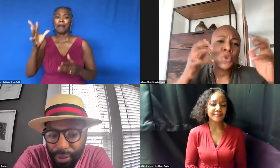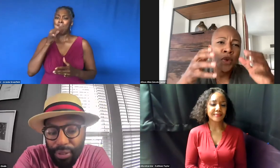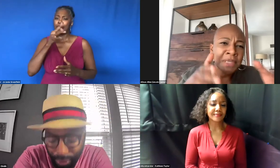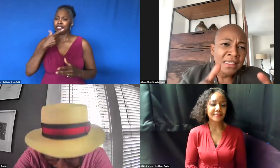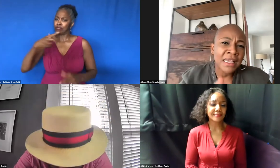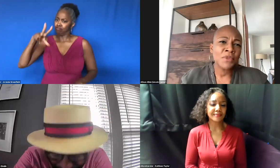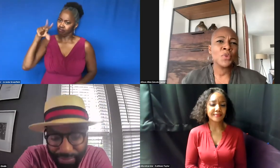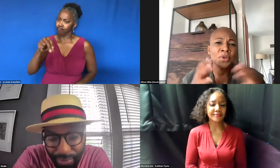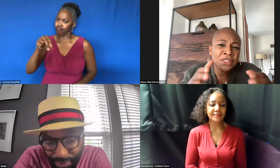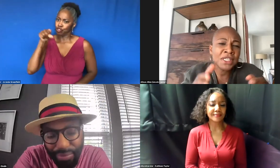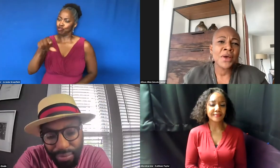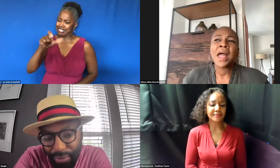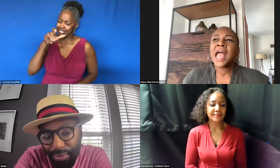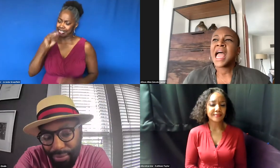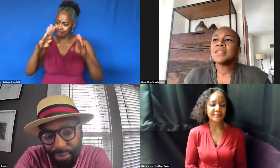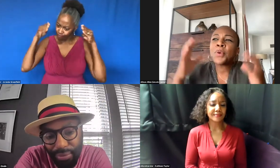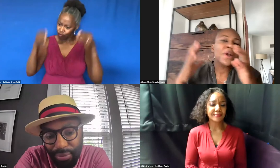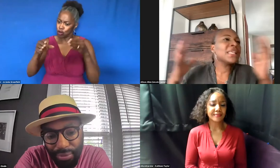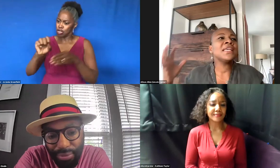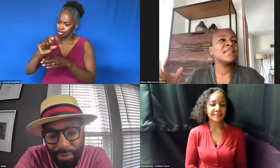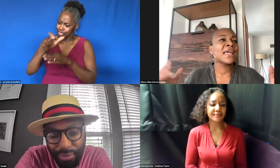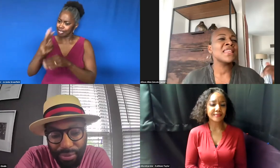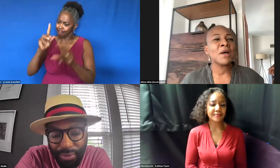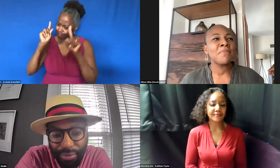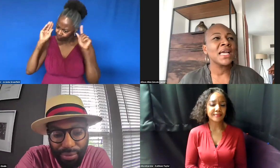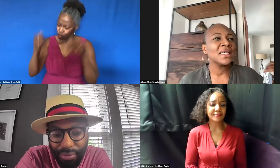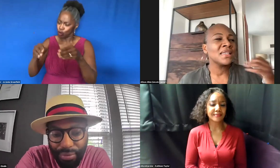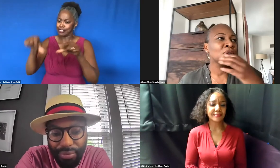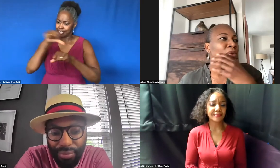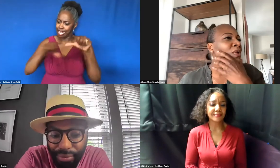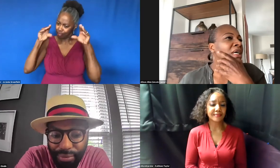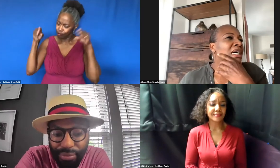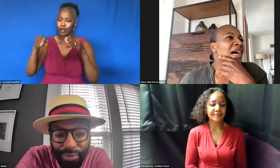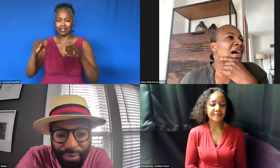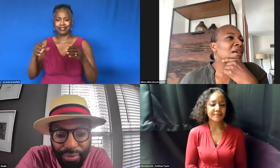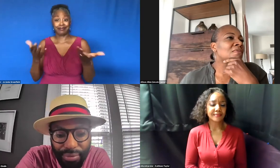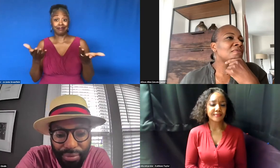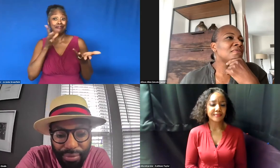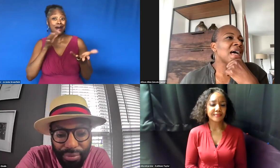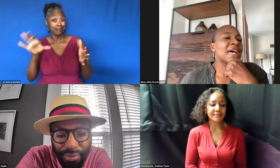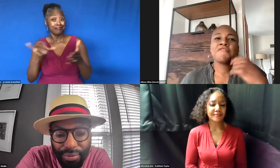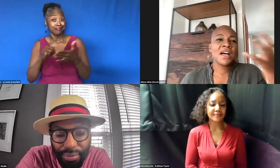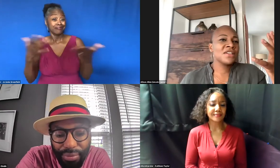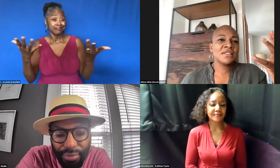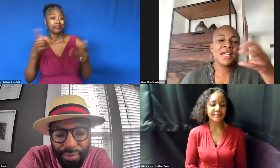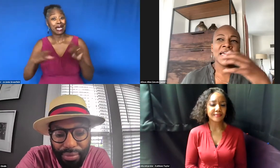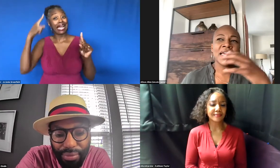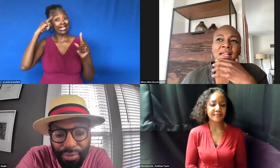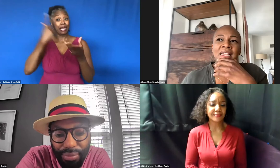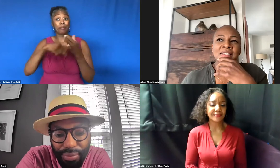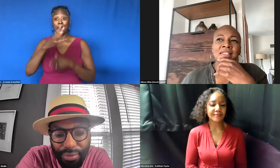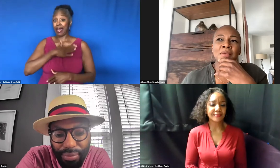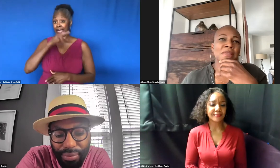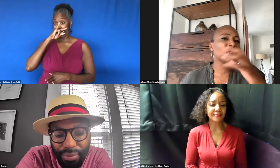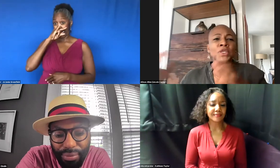are still, you will be STEM, you will, you know, and the poor kid, like I think about my kid who had a father,